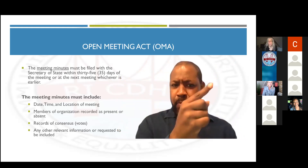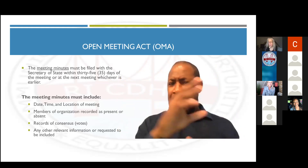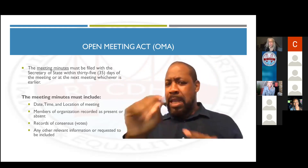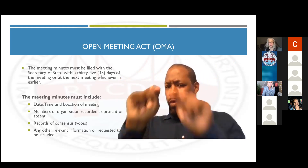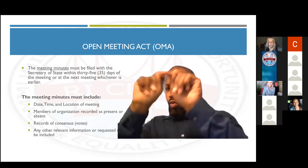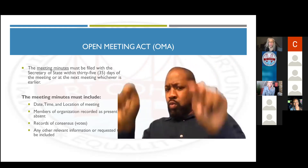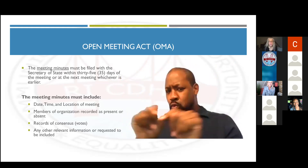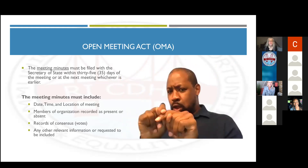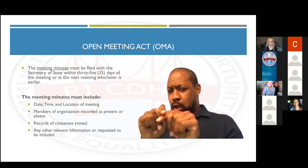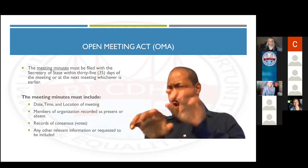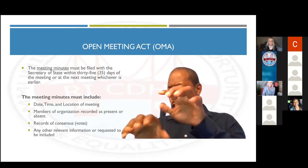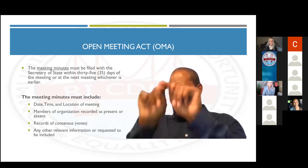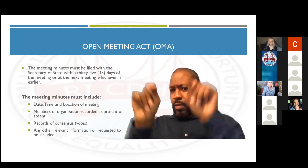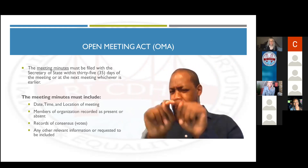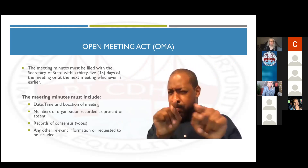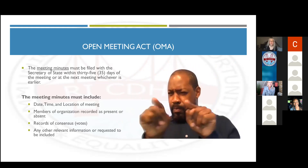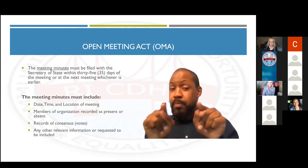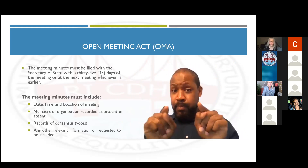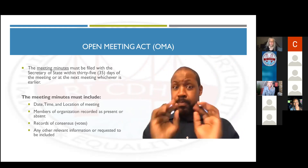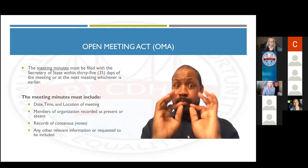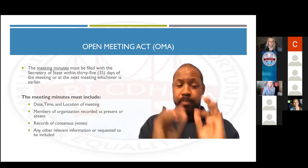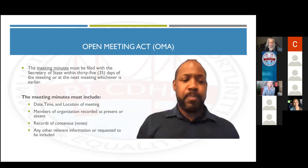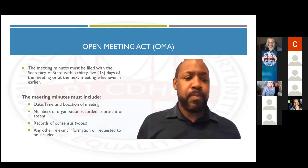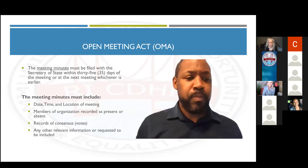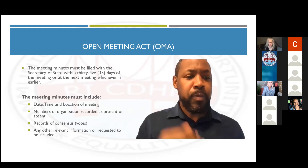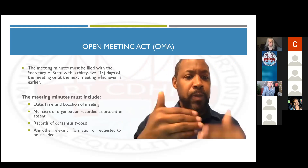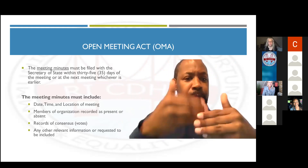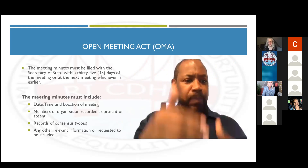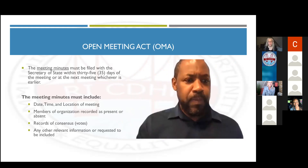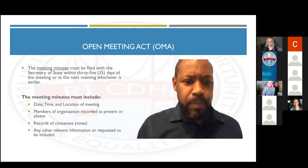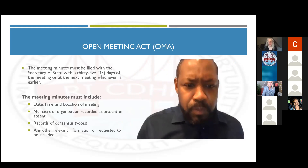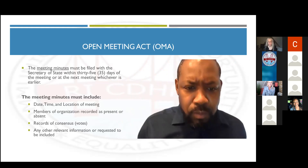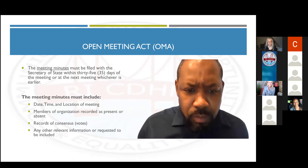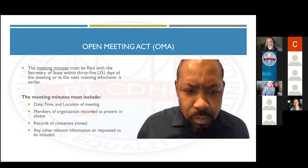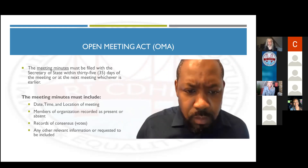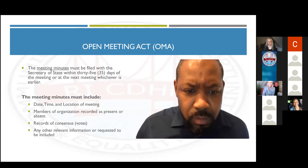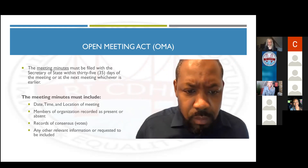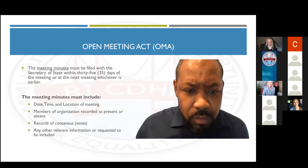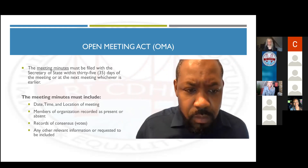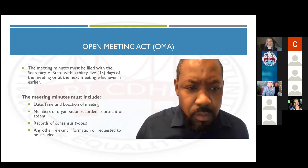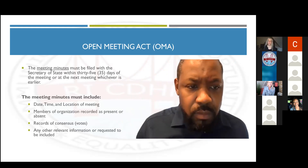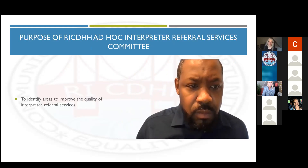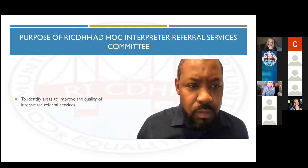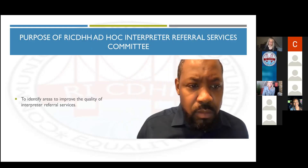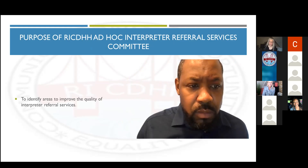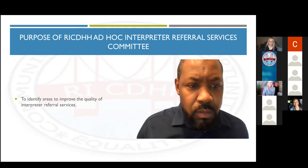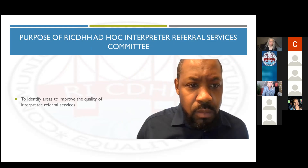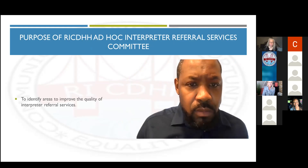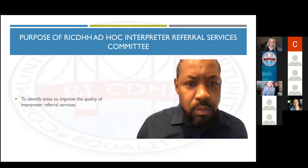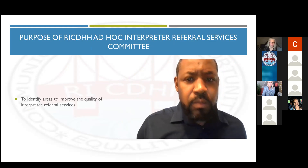about the meeting to help you develop your minutes. So I just wanted to clarify the minutes versus the transcript of the